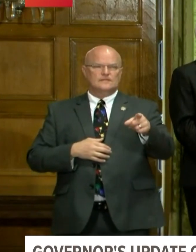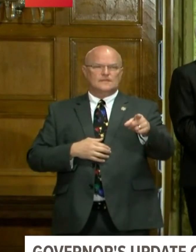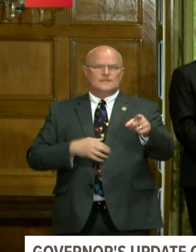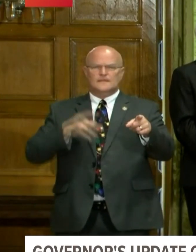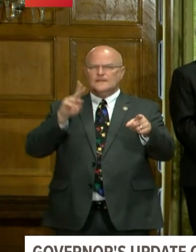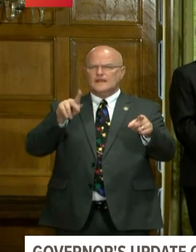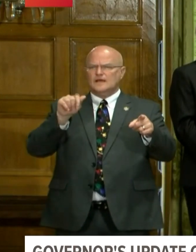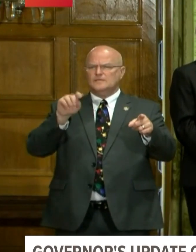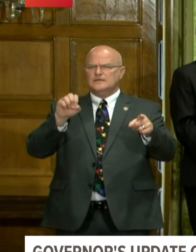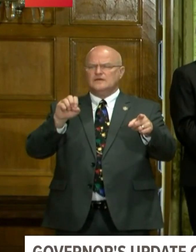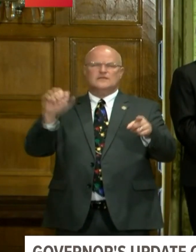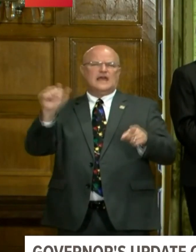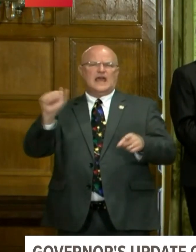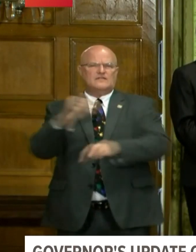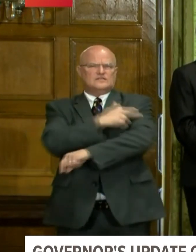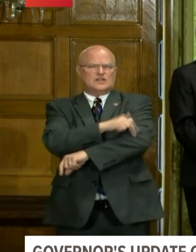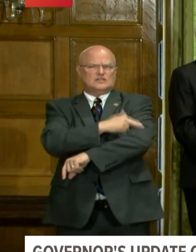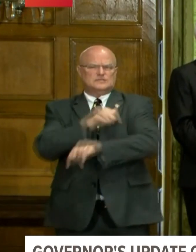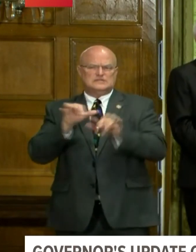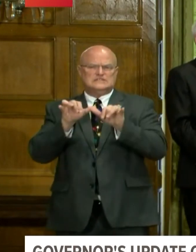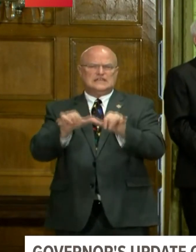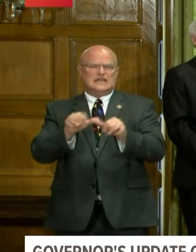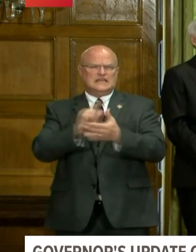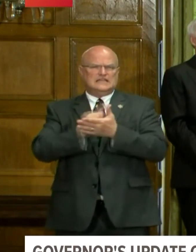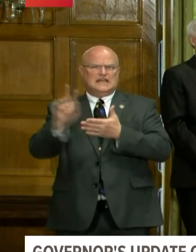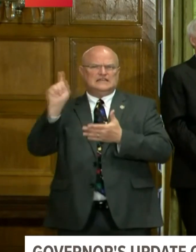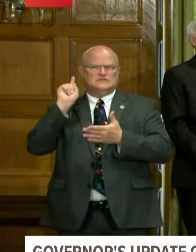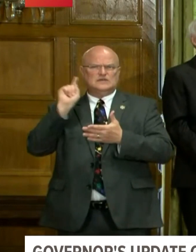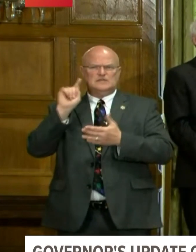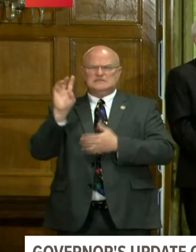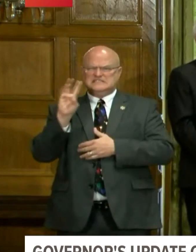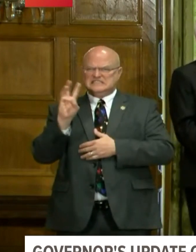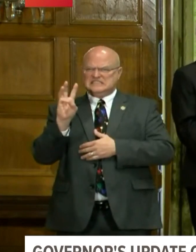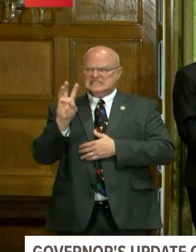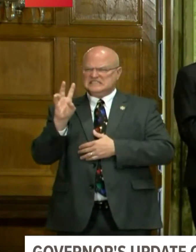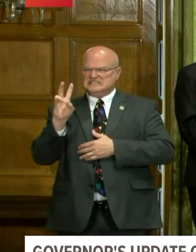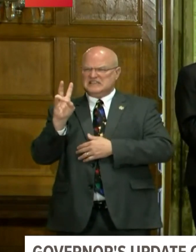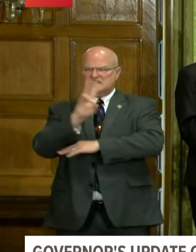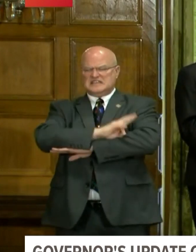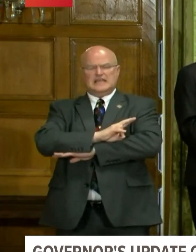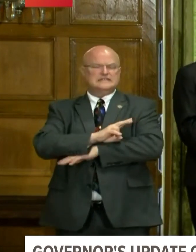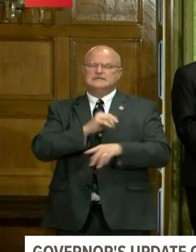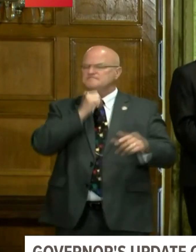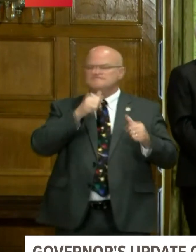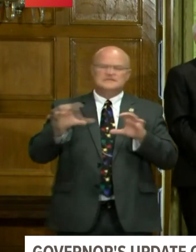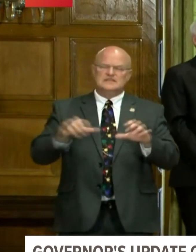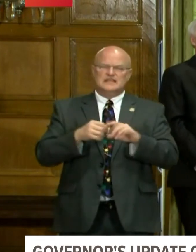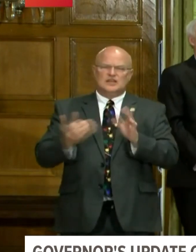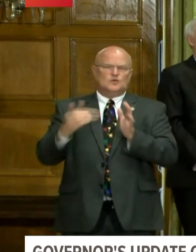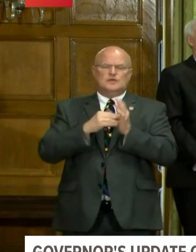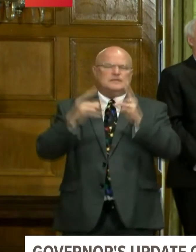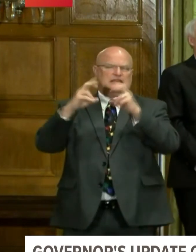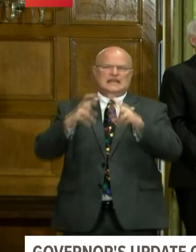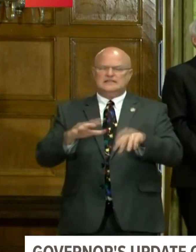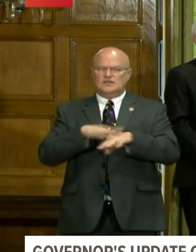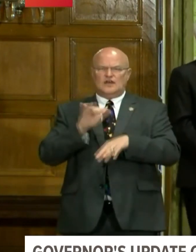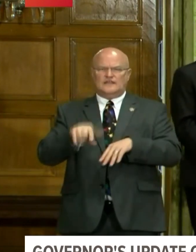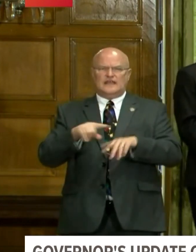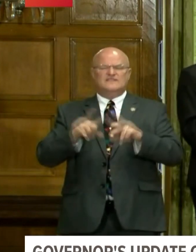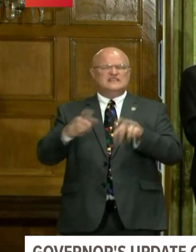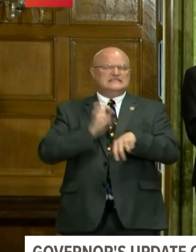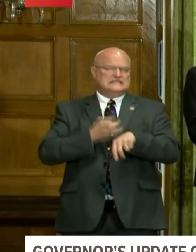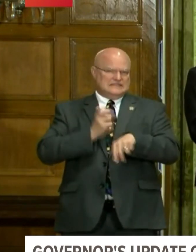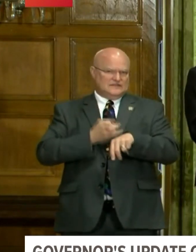on what the average hospital stay has been? I know a couple weeks ago you said it was about 6 to 7 days. I have not done a repeat analysis on it. It's